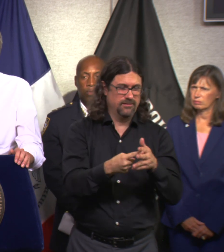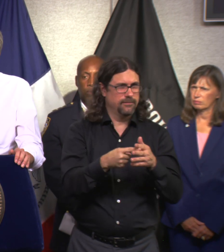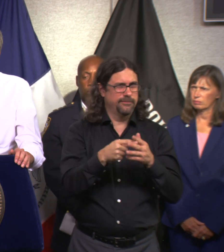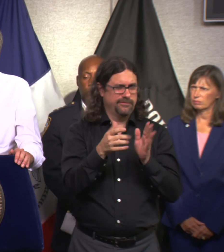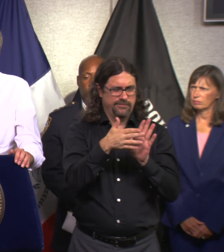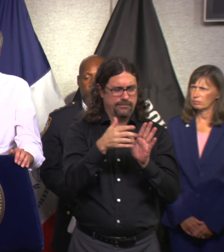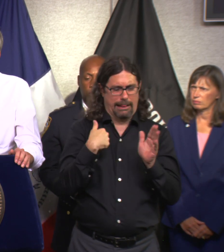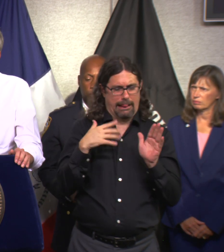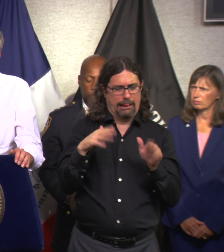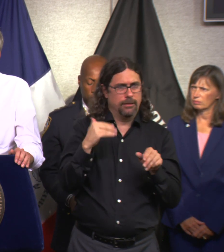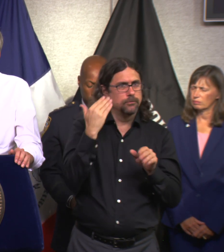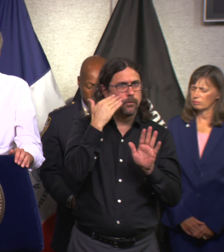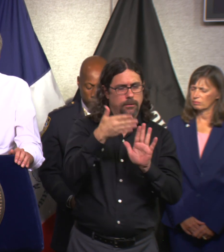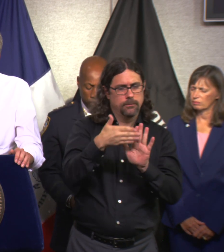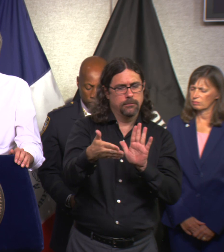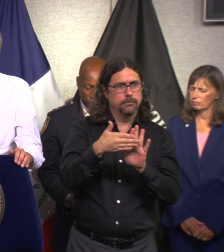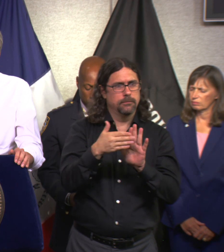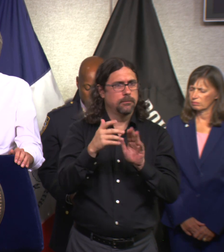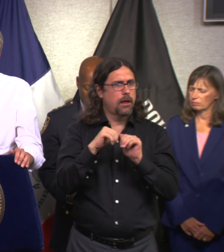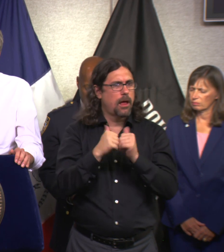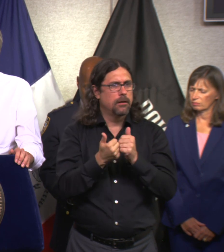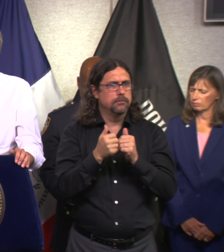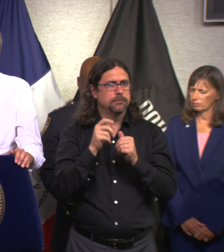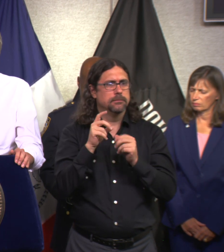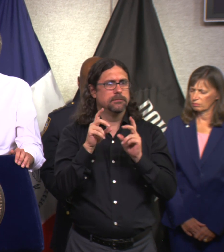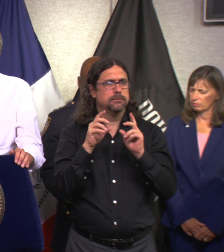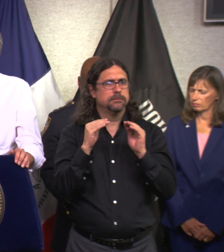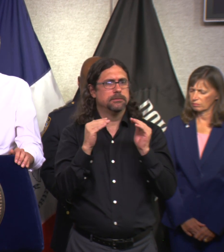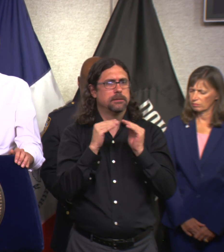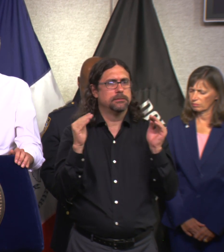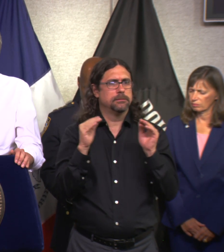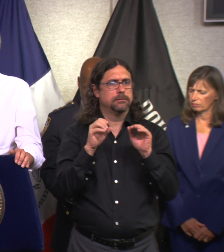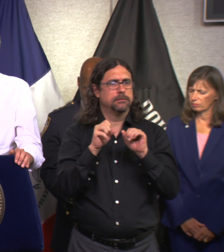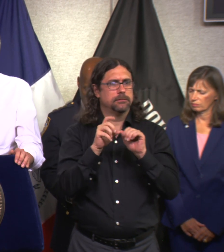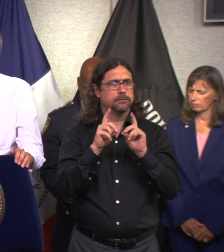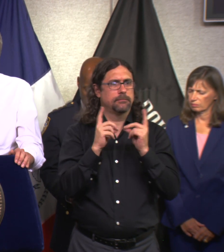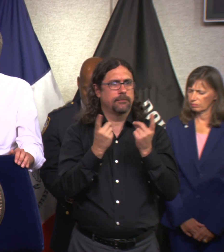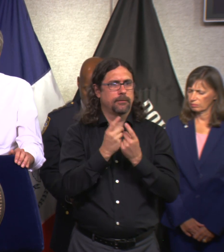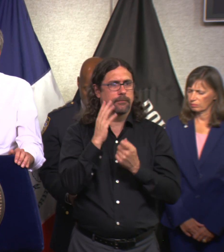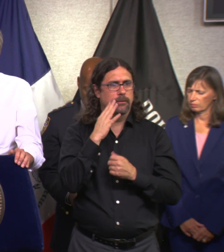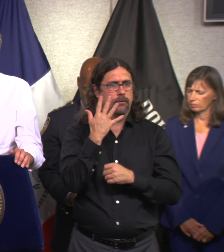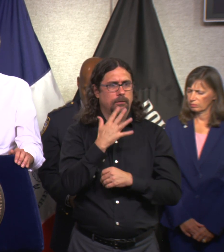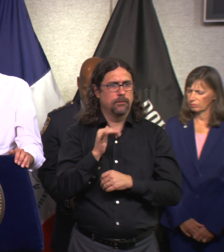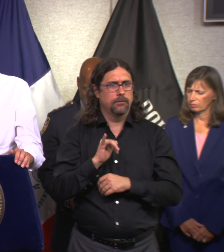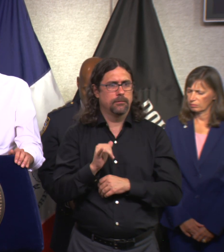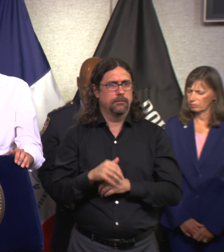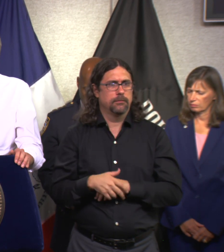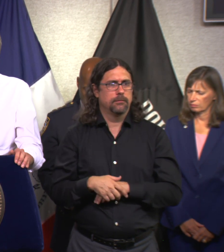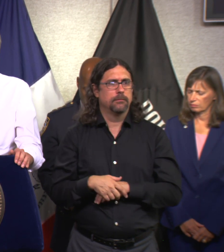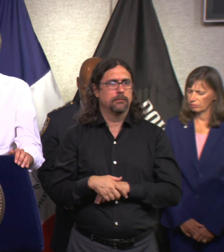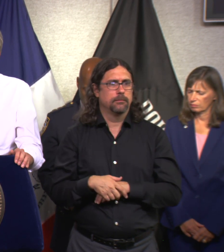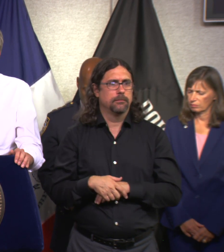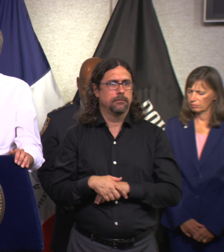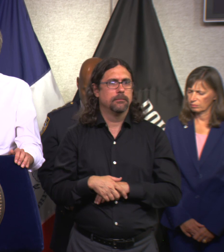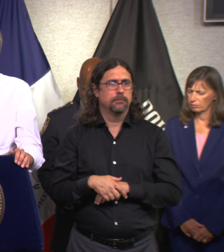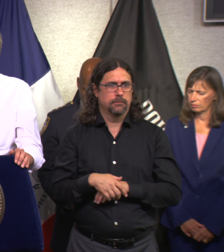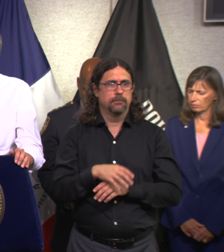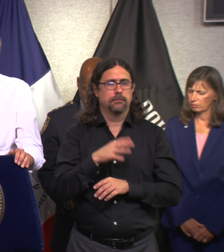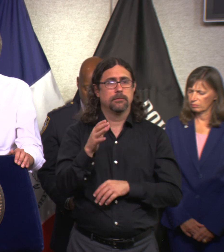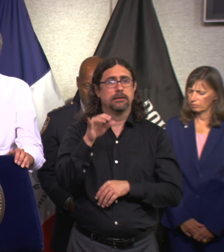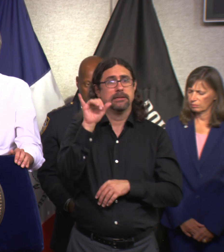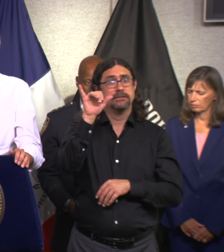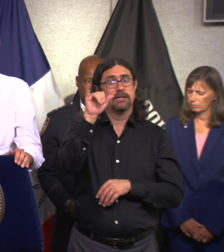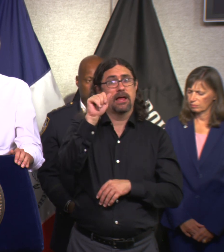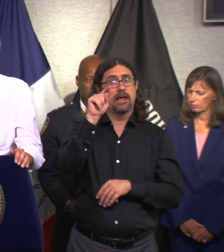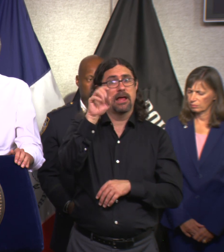independence. And we were not presuming. They had asked us not to proceed. If we had proceeded, then it would have